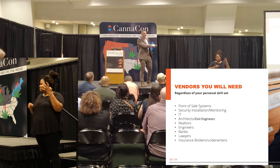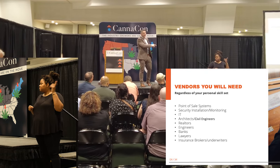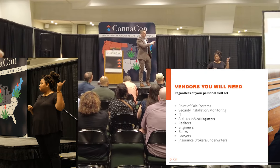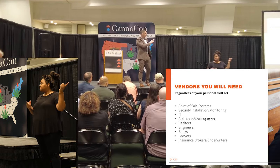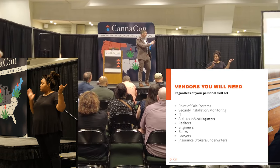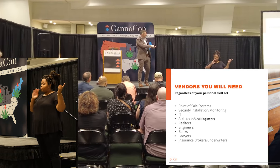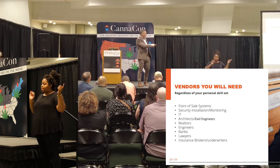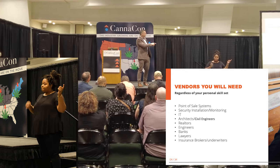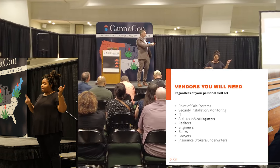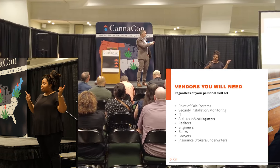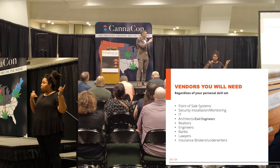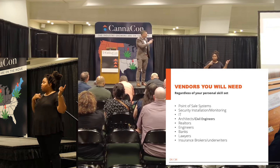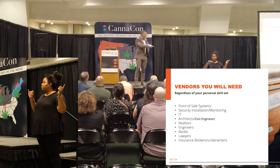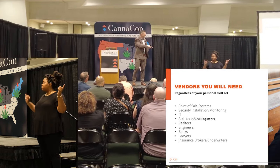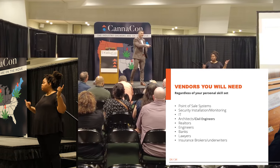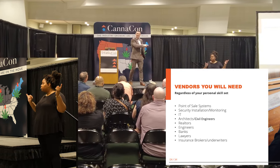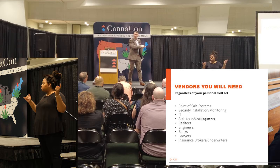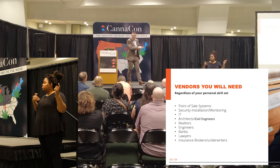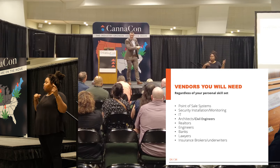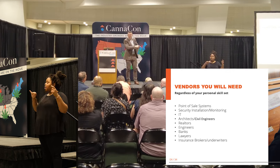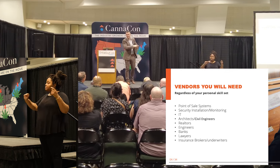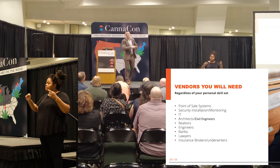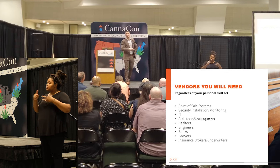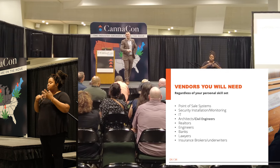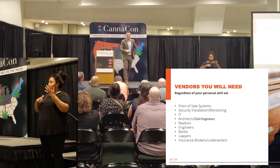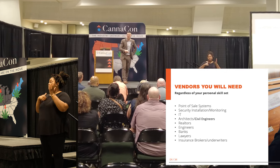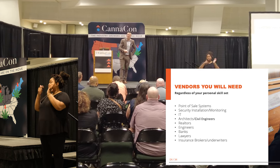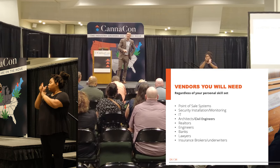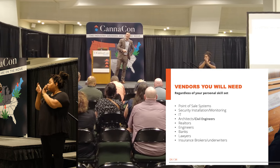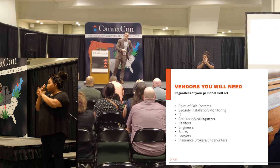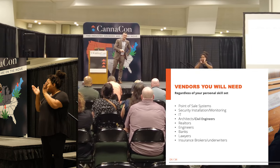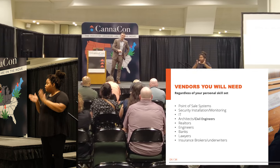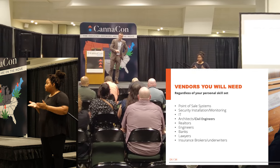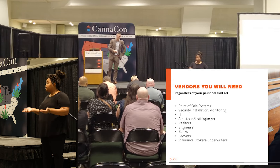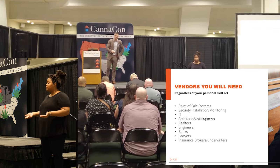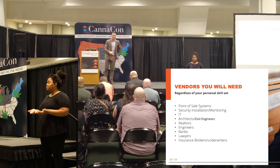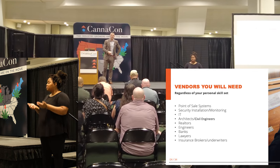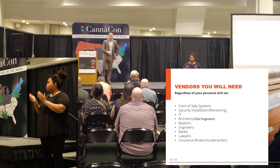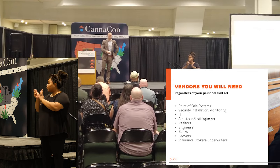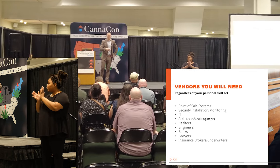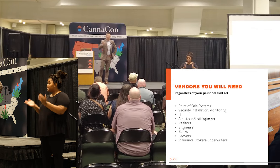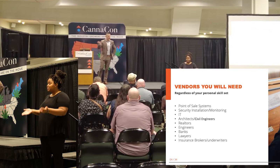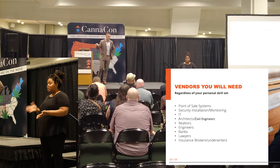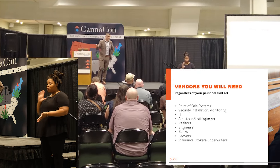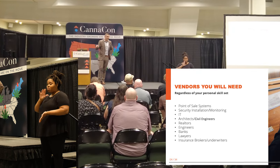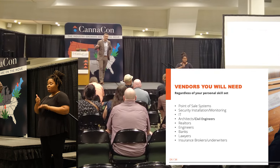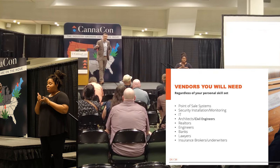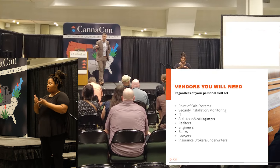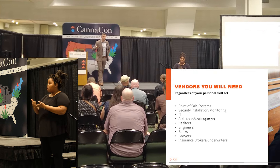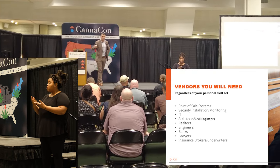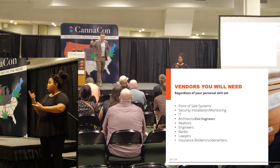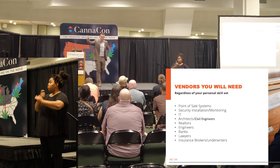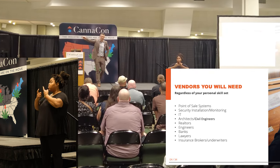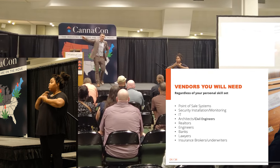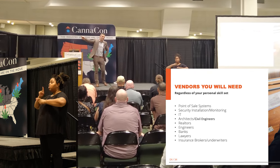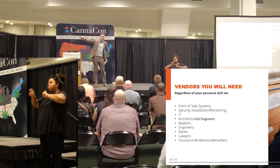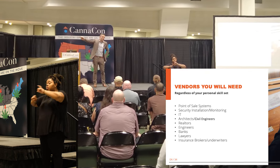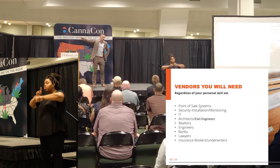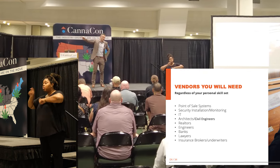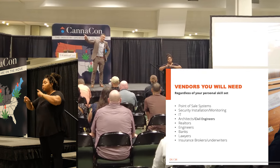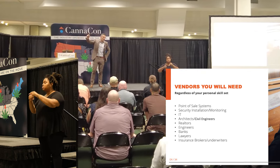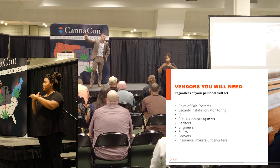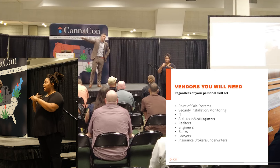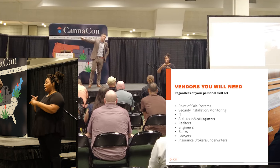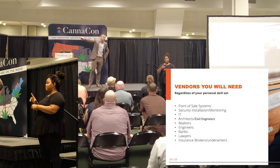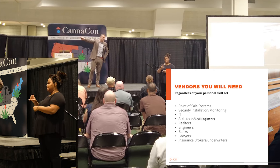that there's banking, there's insurance, there's IT, there are lawyers here that will help you out and ask questions. And of course, you have us at CannDelta. We're at the booth 511